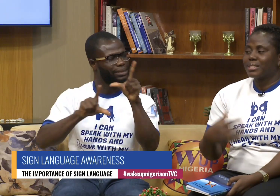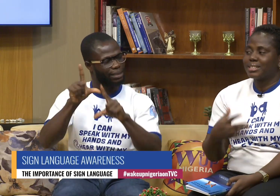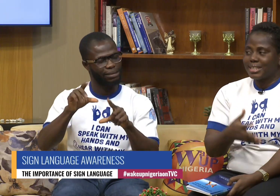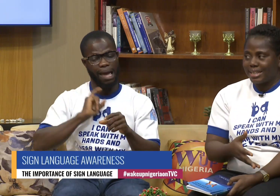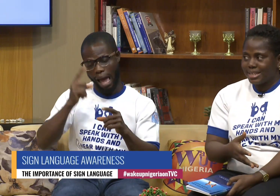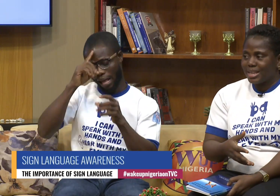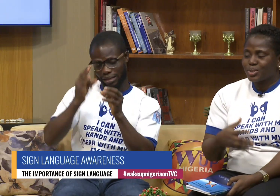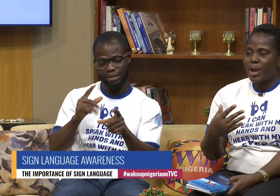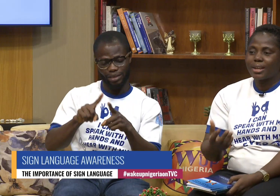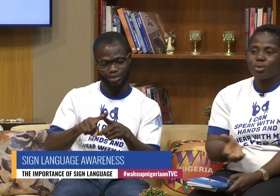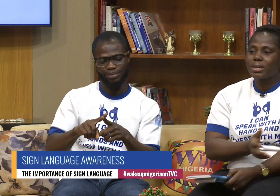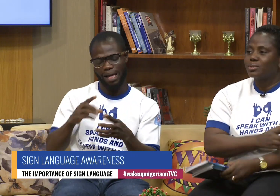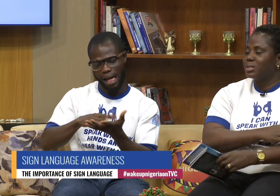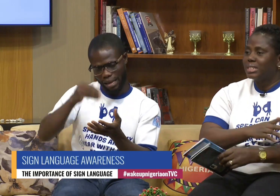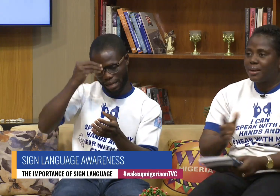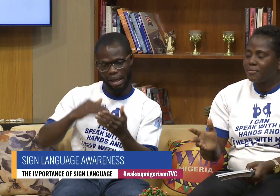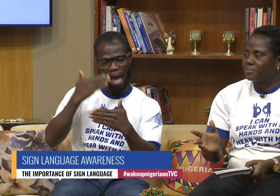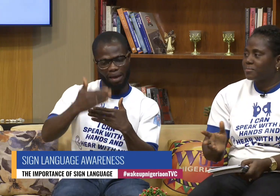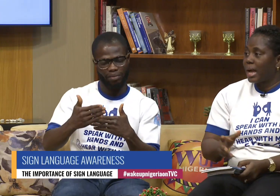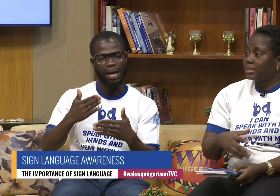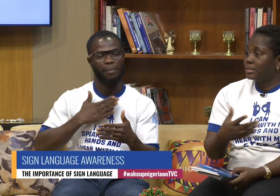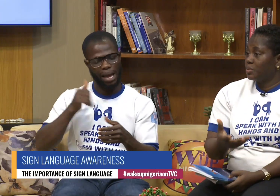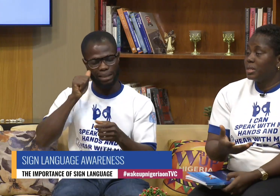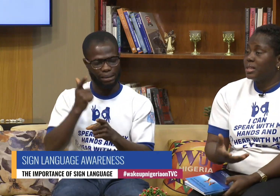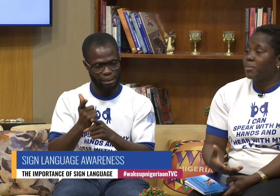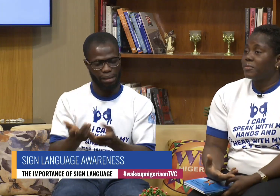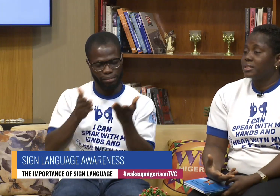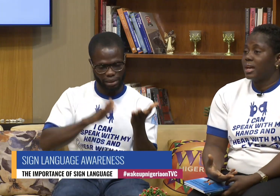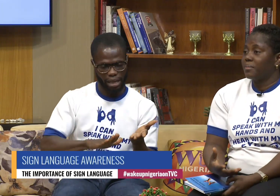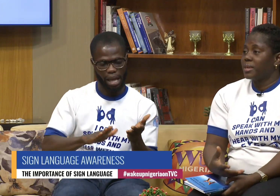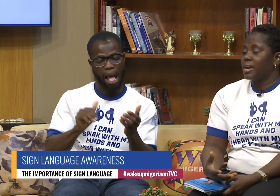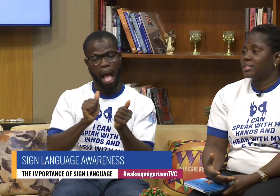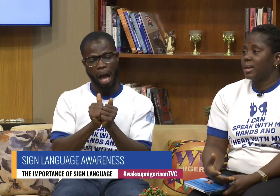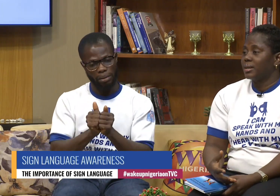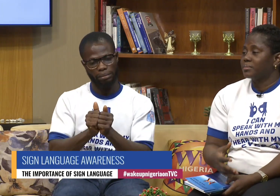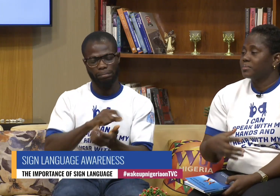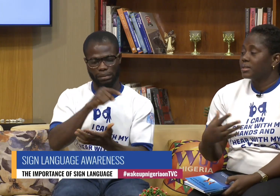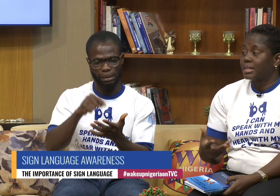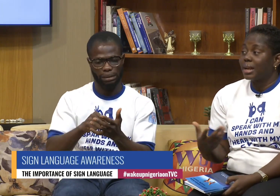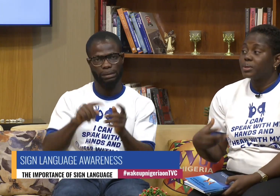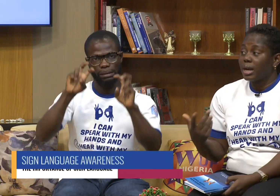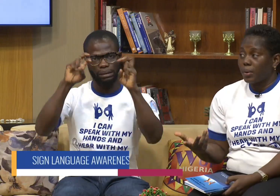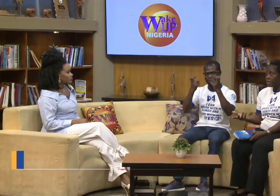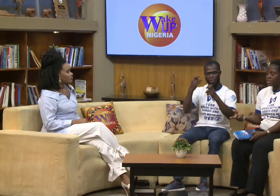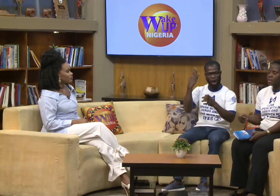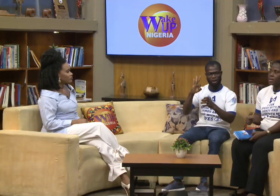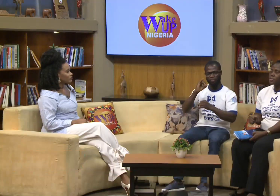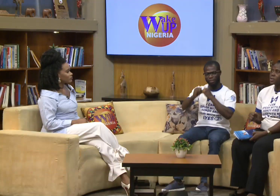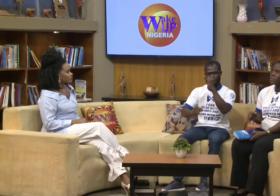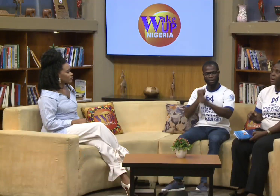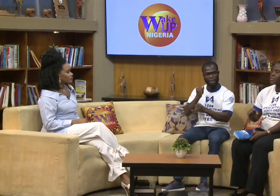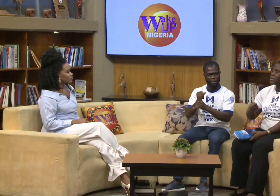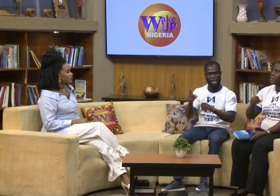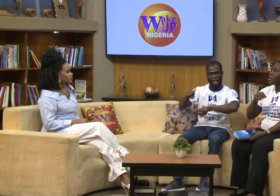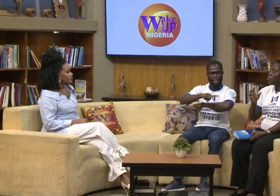after my sister died, so I can communicate with the deaf. And with the theme of this year's sign language awareness,